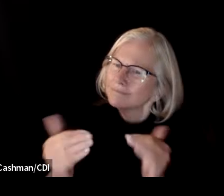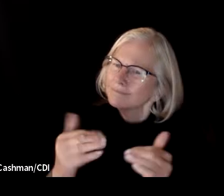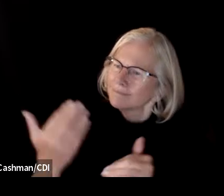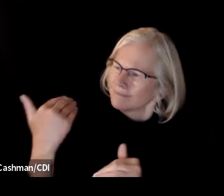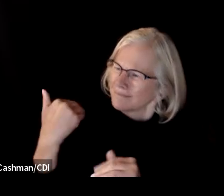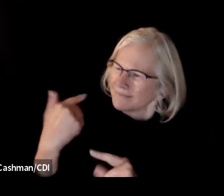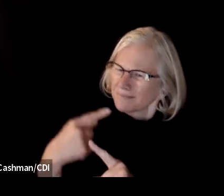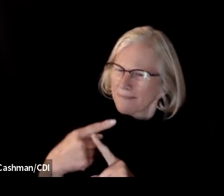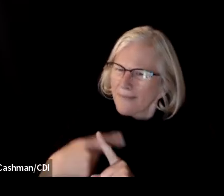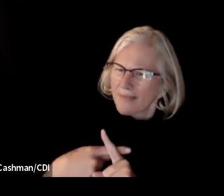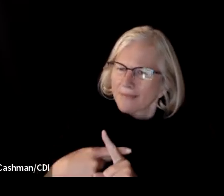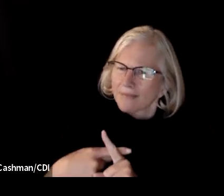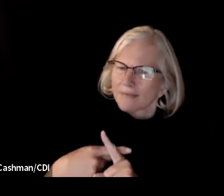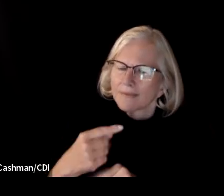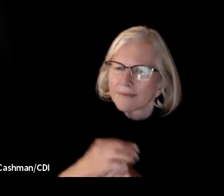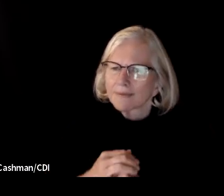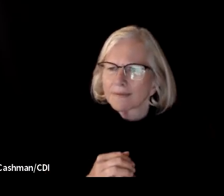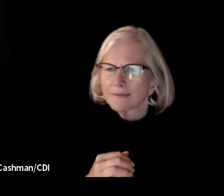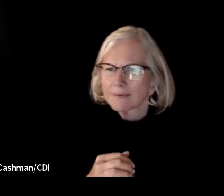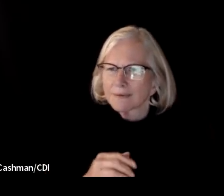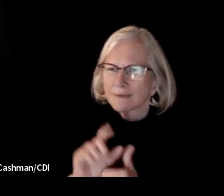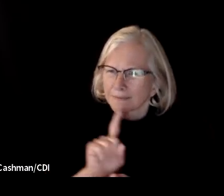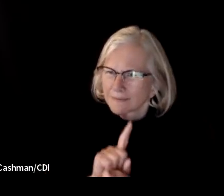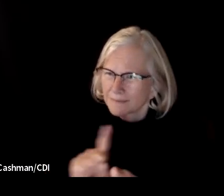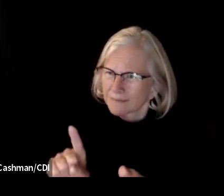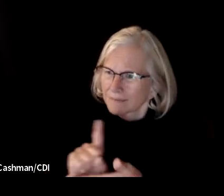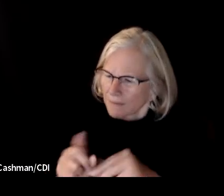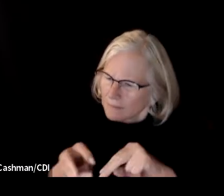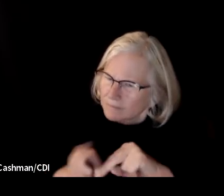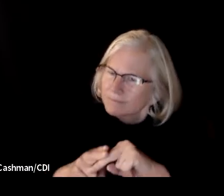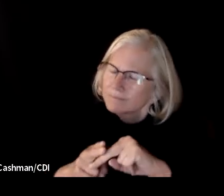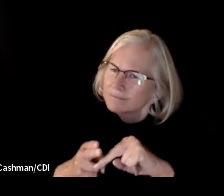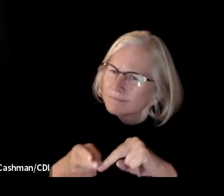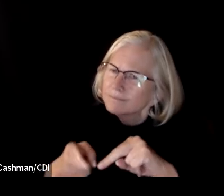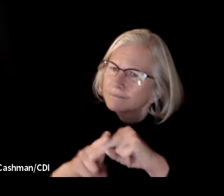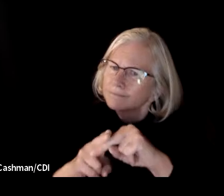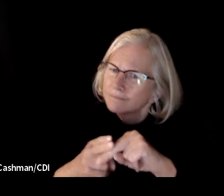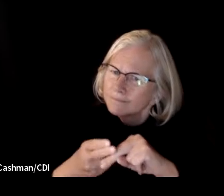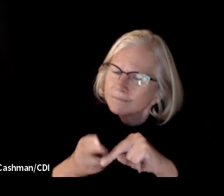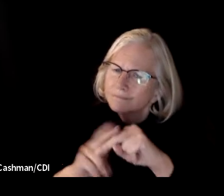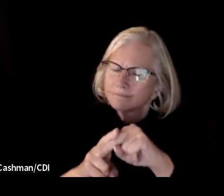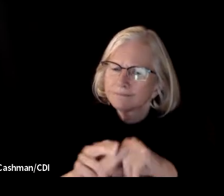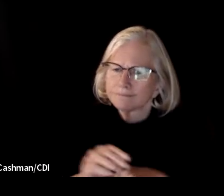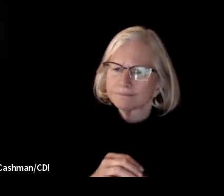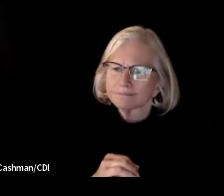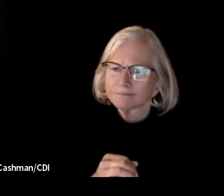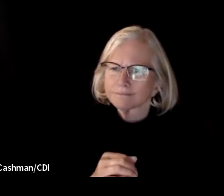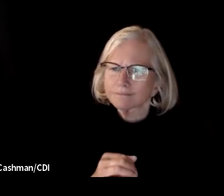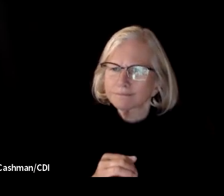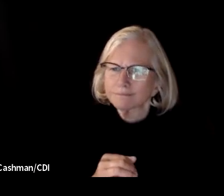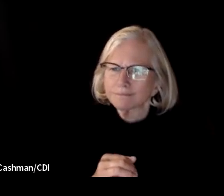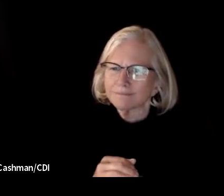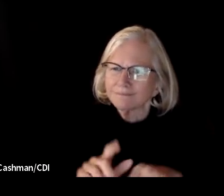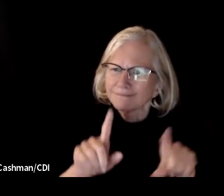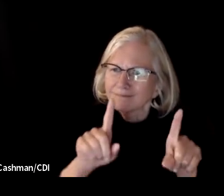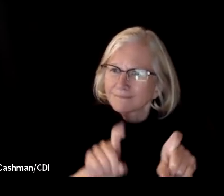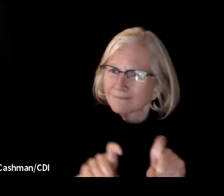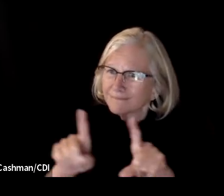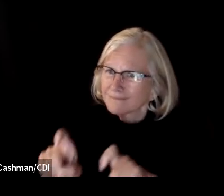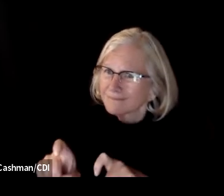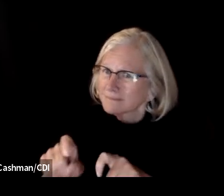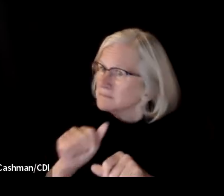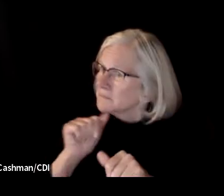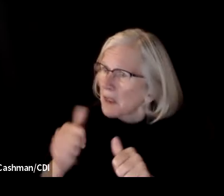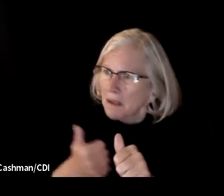this increase is in the context of relatively stable testing rates over the past few weeks. The additional cases reported